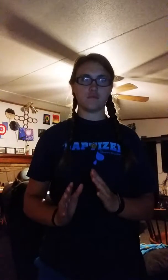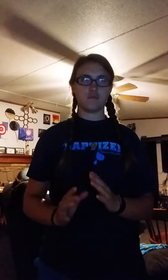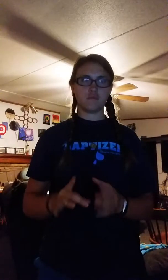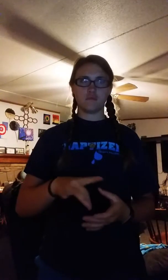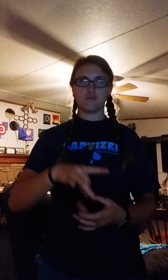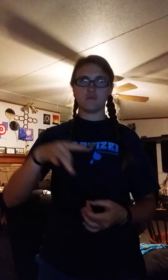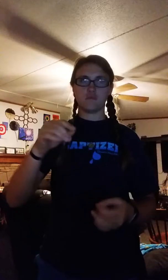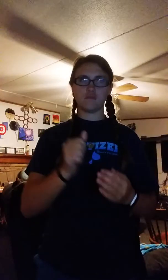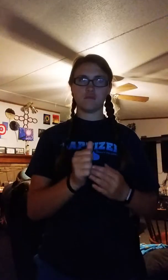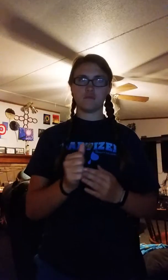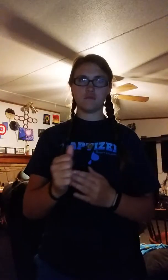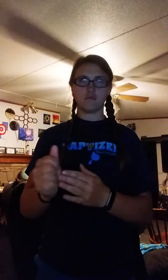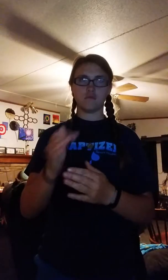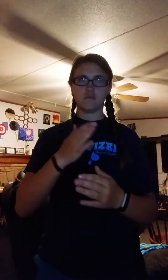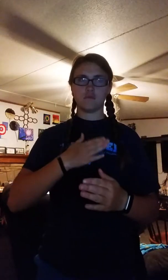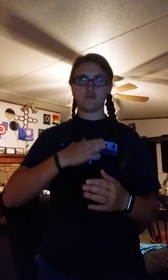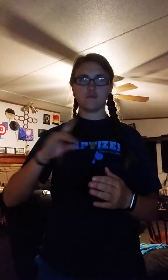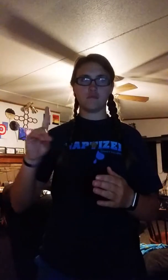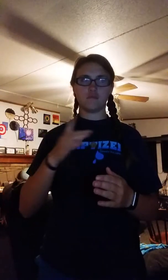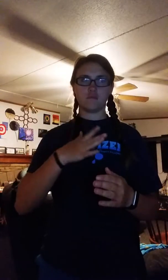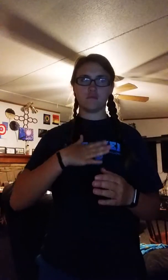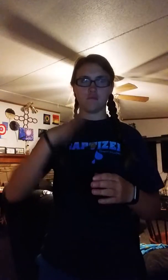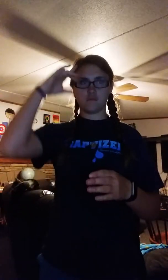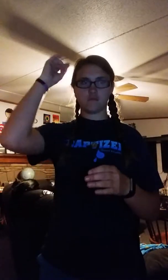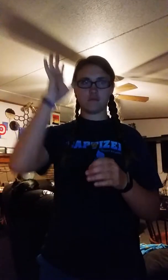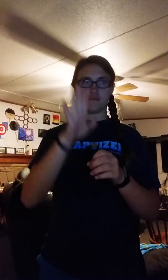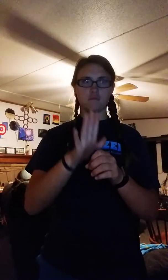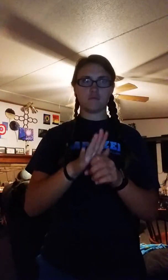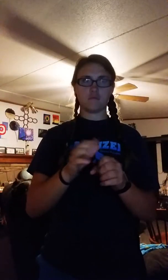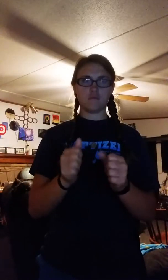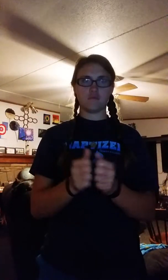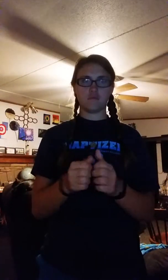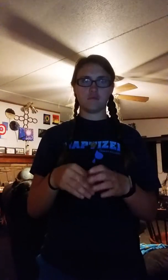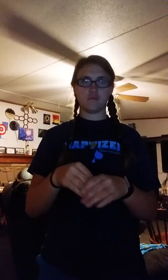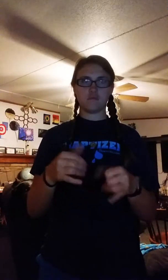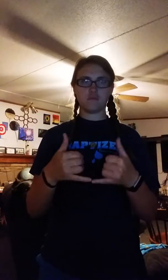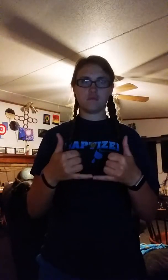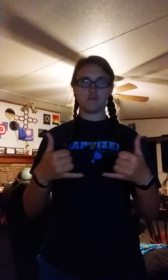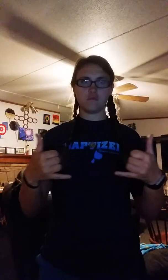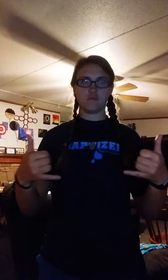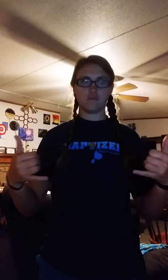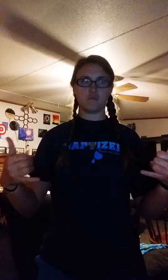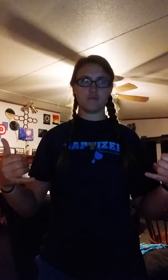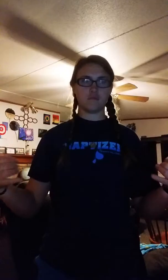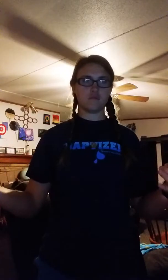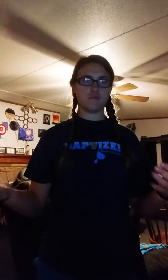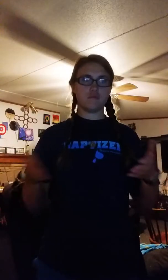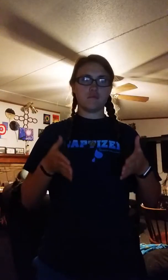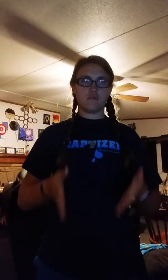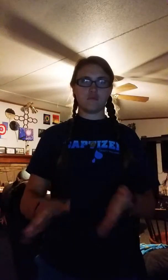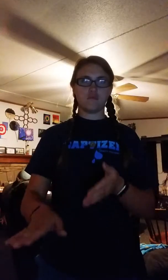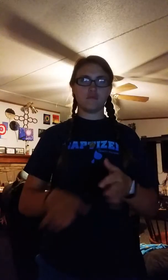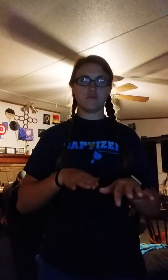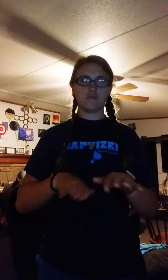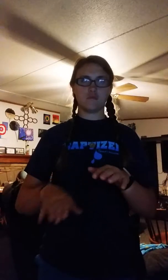Spirit, lead me where my trust is without borders. Let me walk